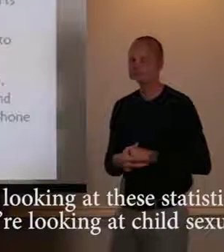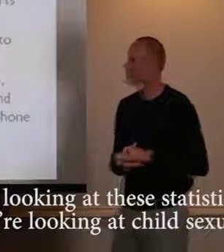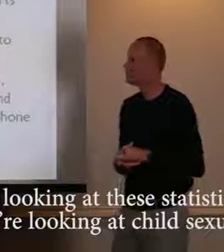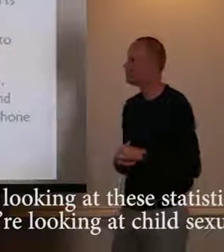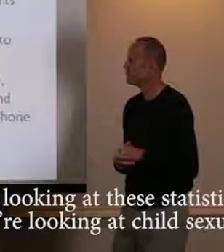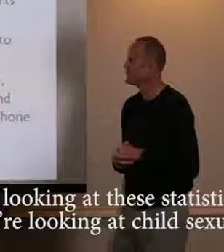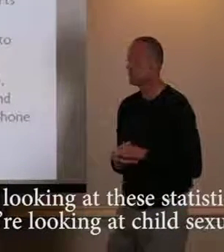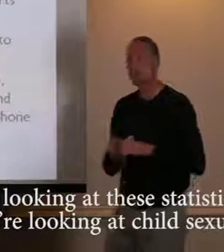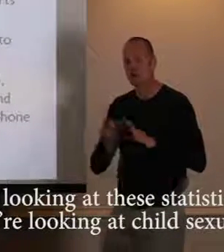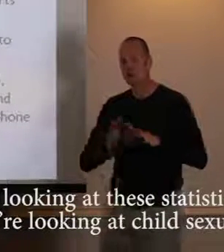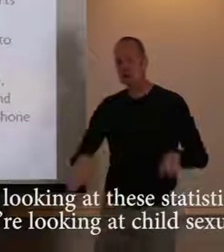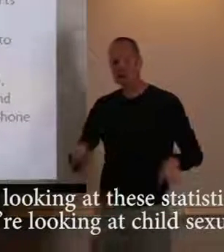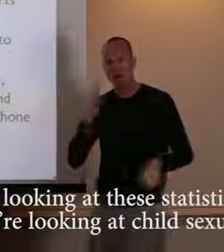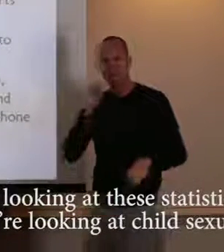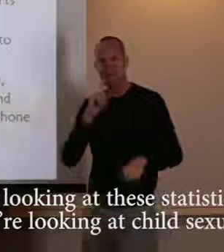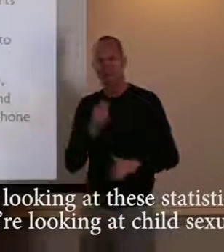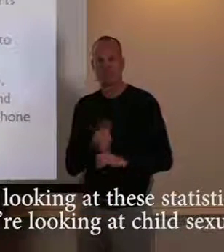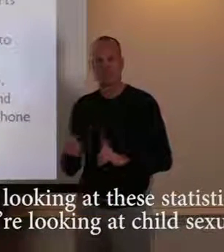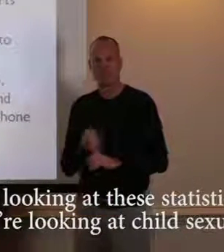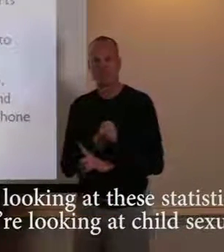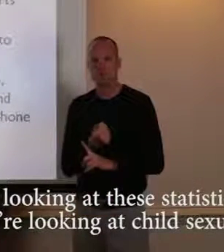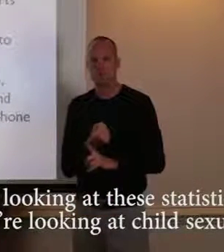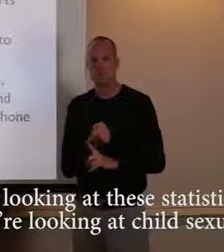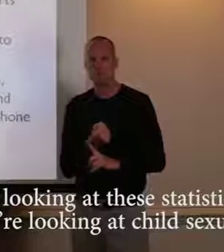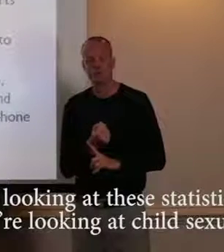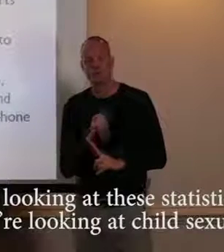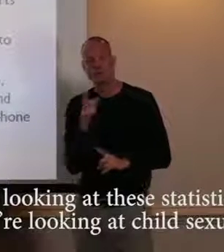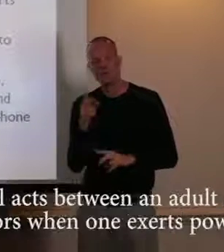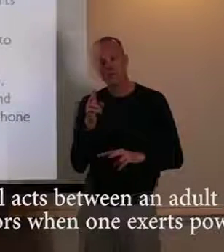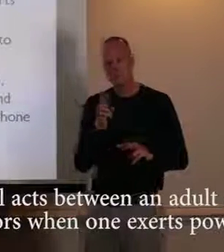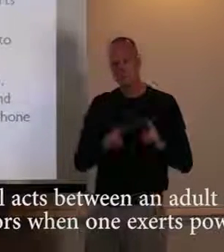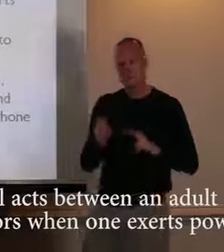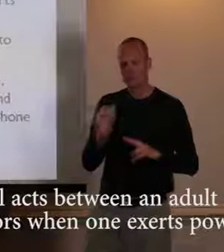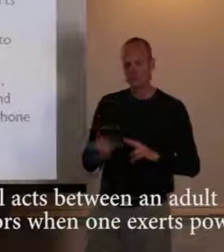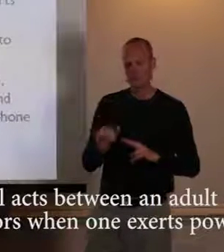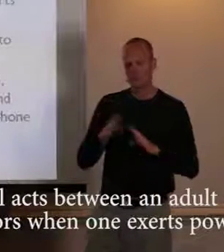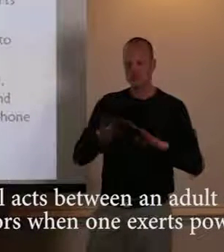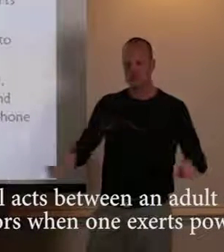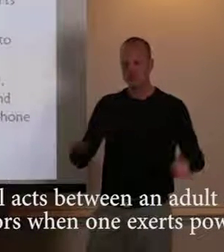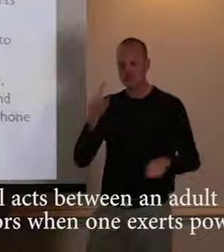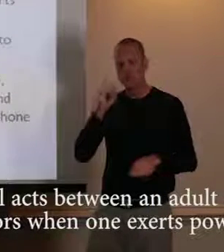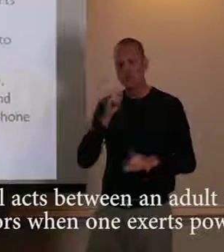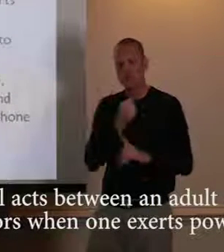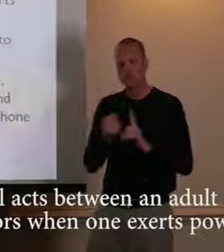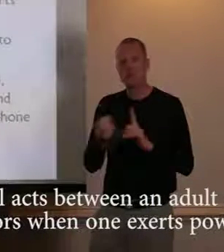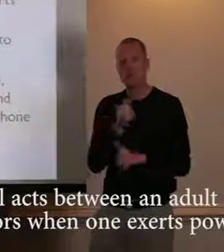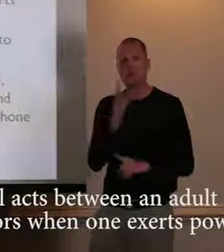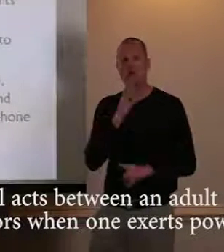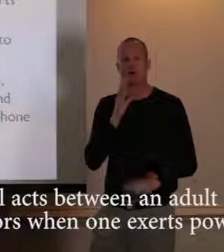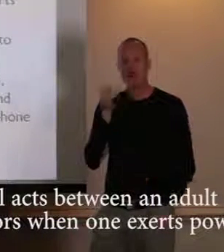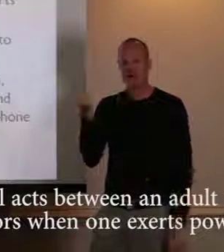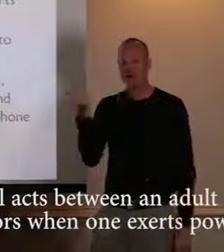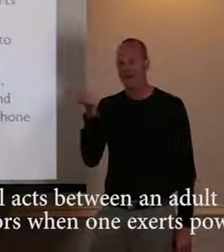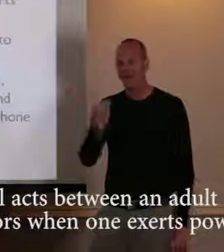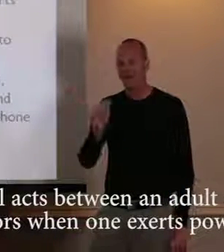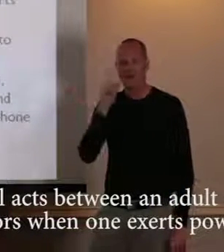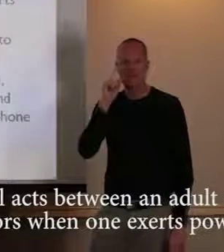Child sexual abuse. When we're looking at child sexual abuse, we're talking about any sexual act between an adult and a